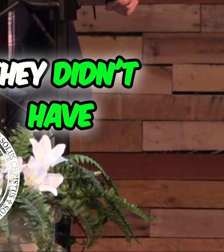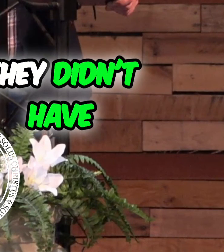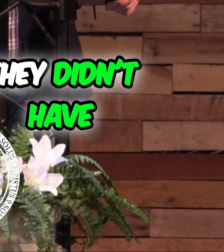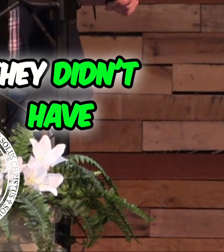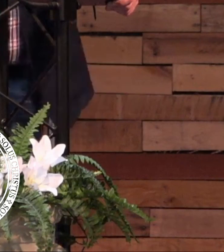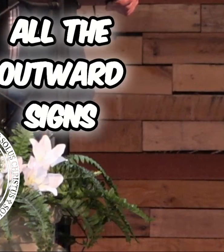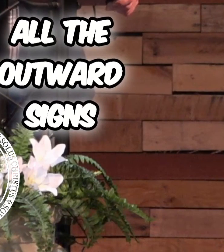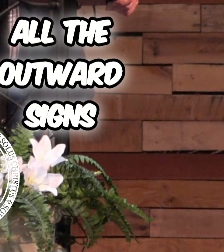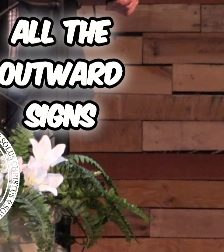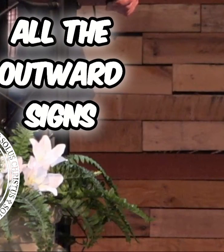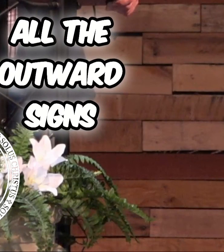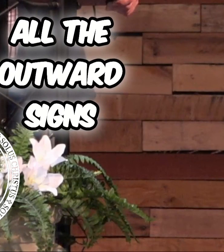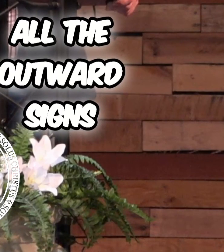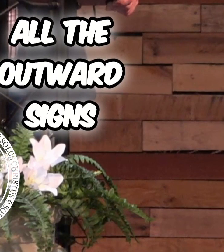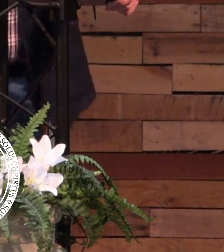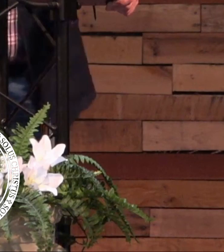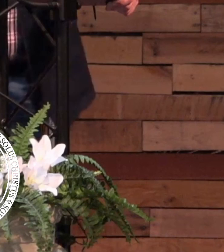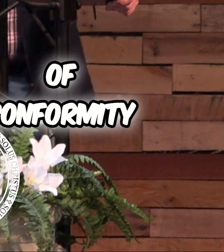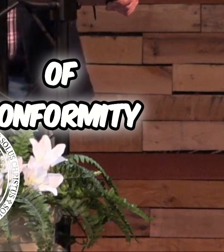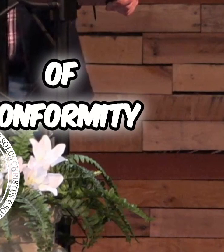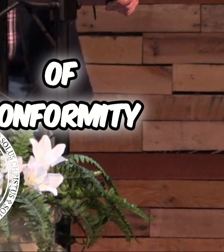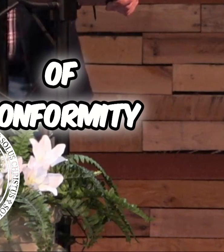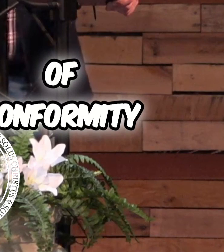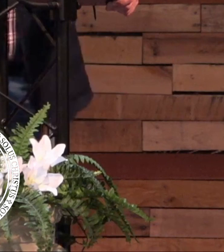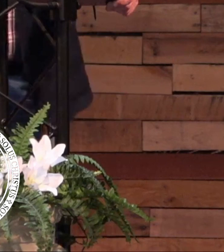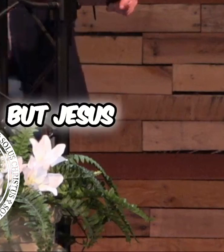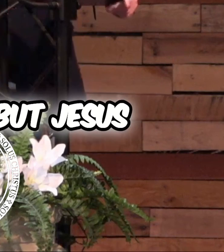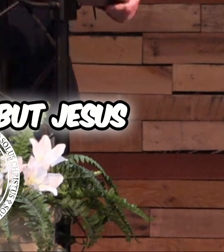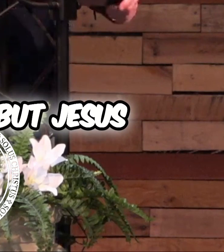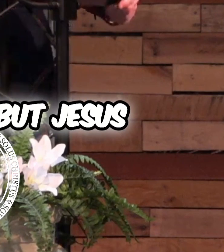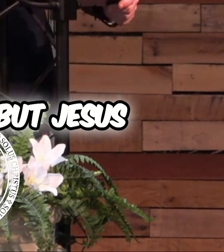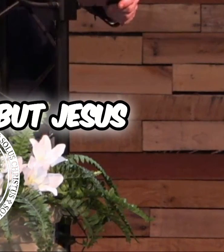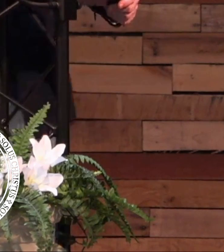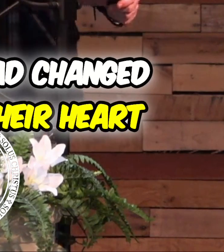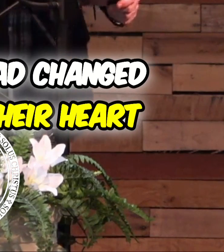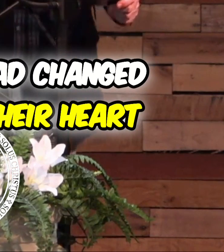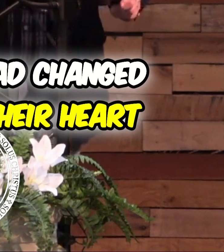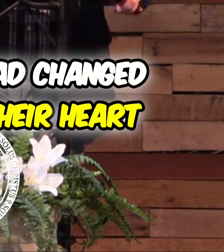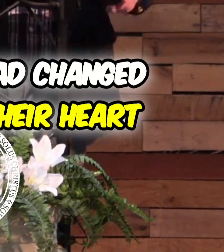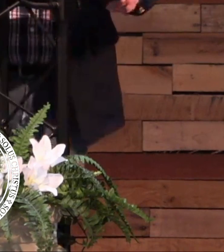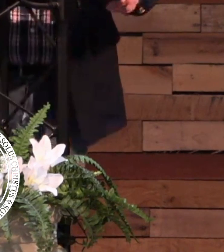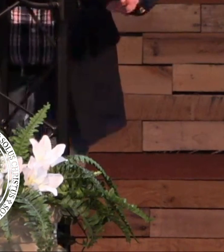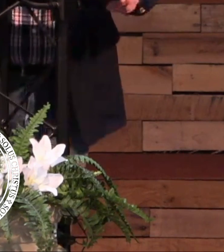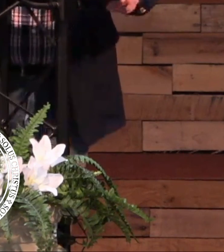They didn't have all the outward signs of conformity, but Jesus had changed their heart.